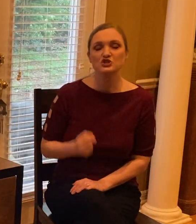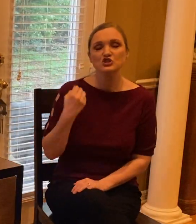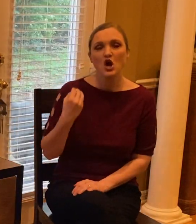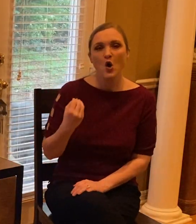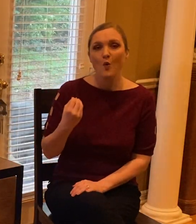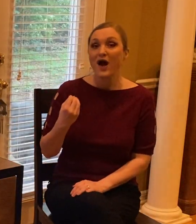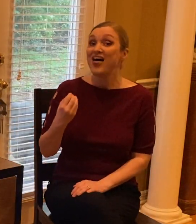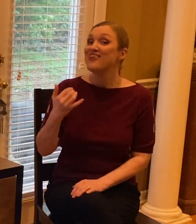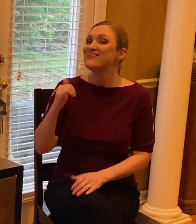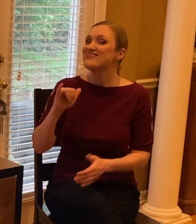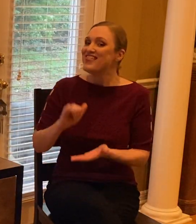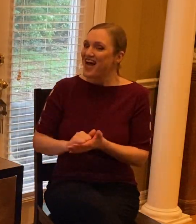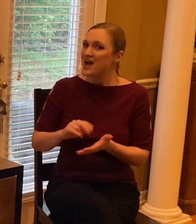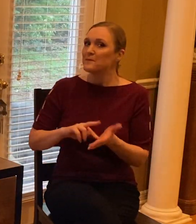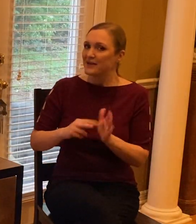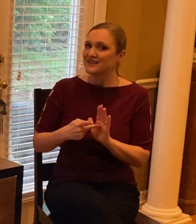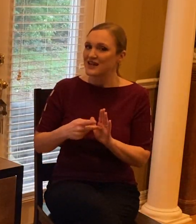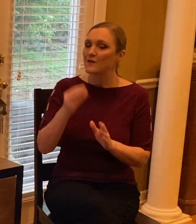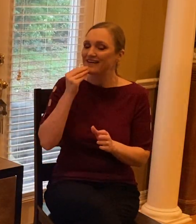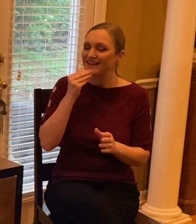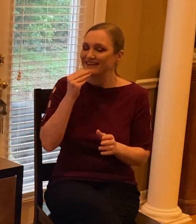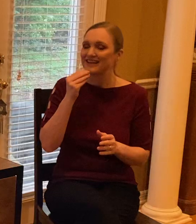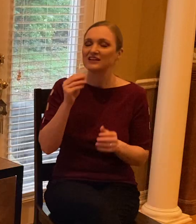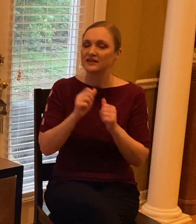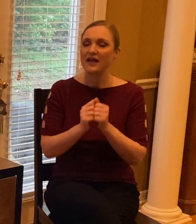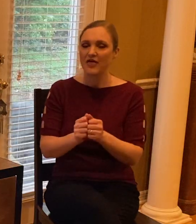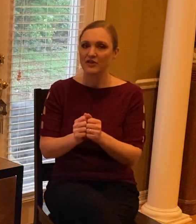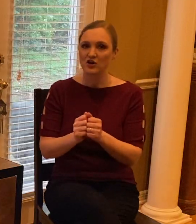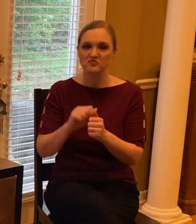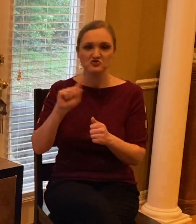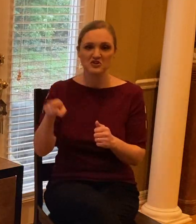So in that case, they were enjoying meals together.